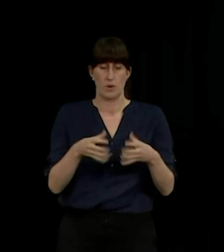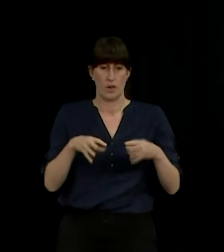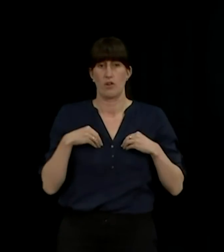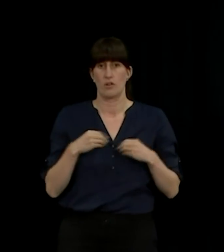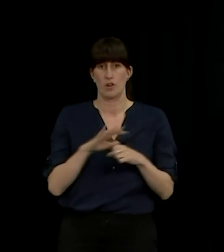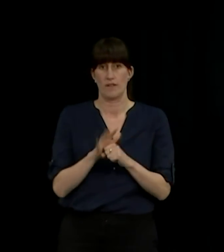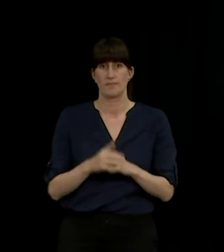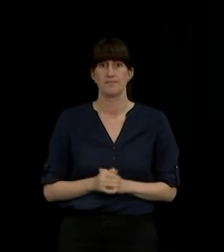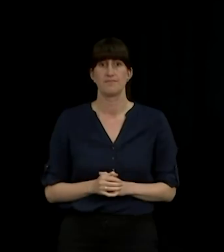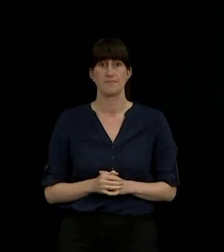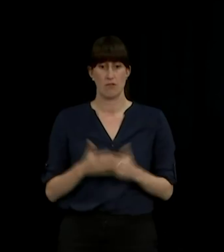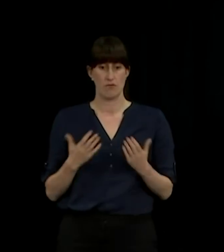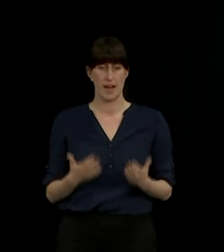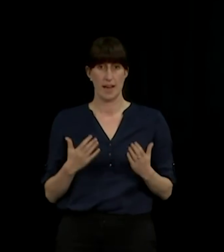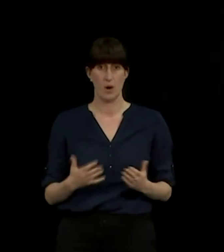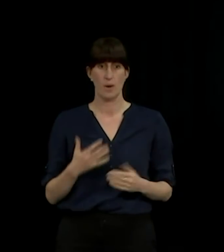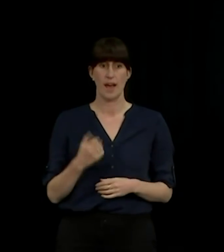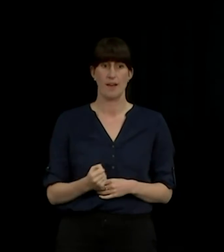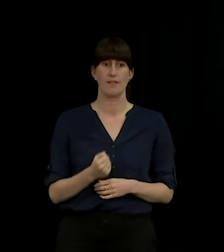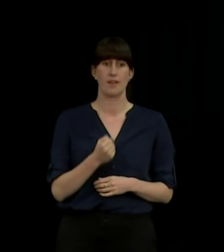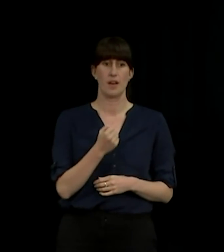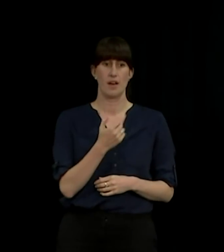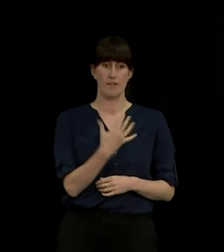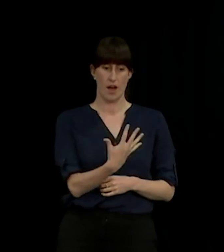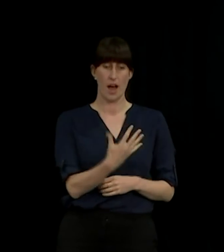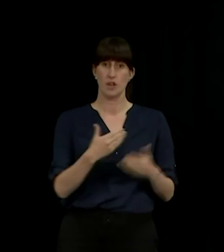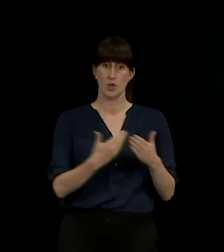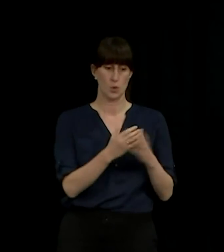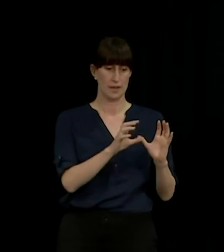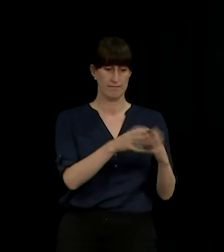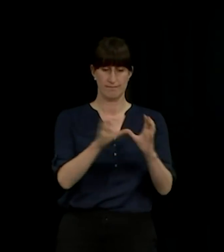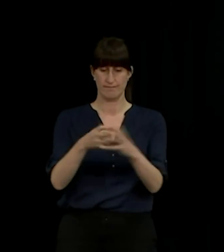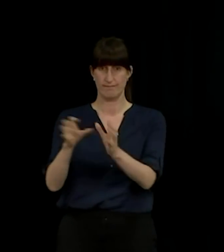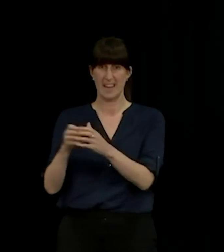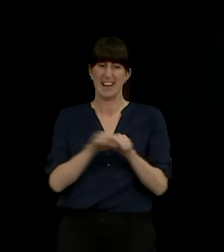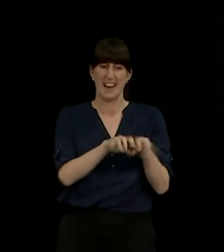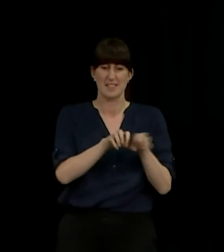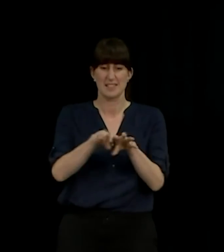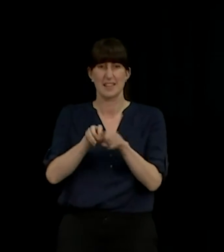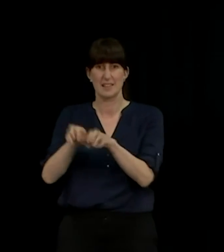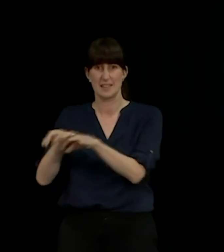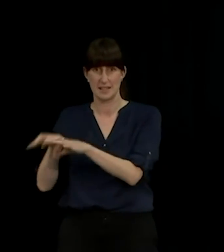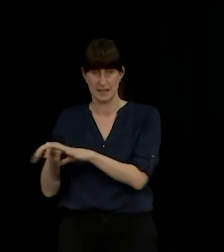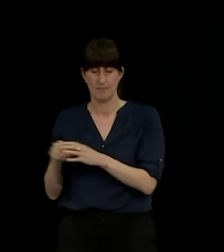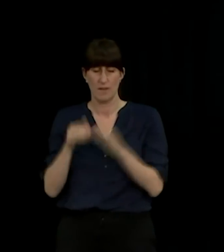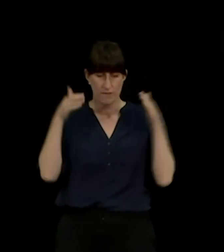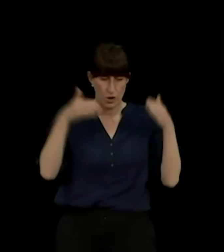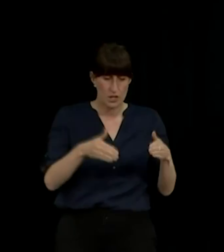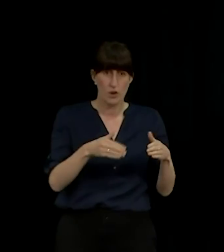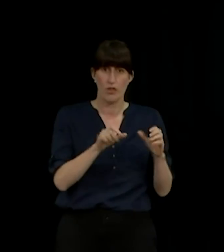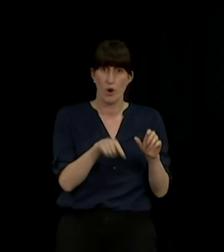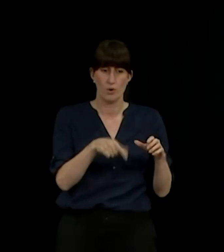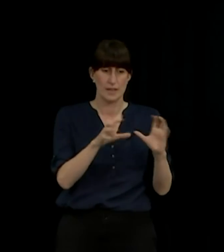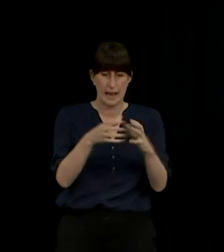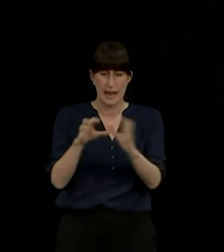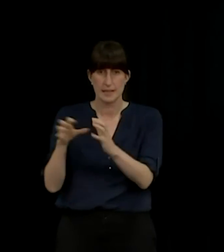active subclusters. That is where there are new cases that are emerging over recent days, and our public health efforts are